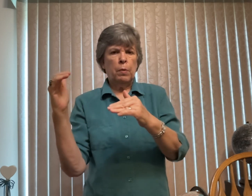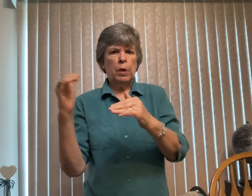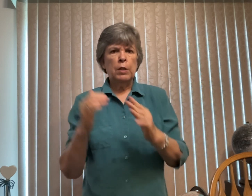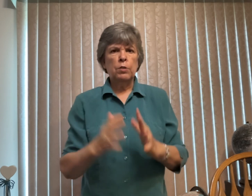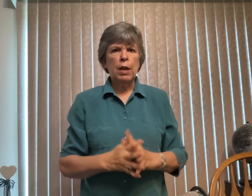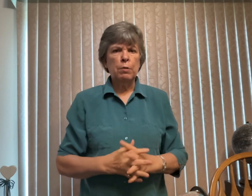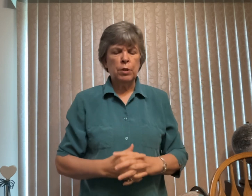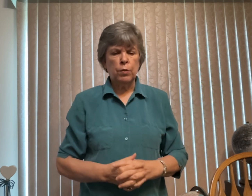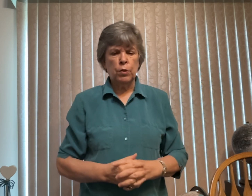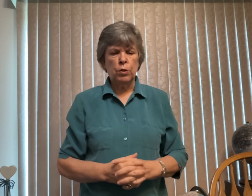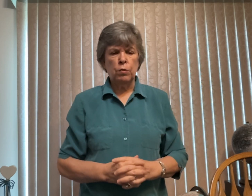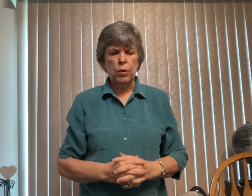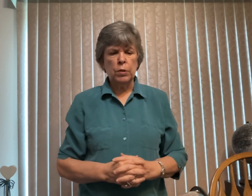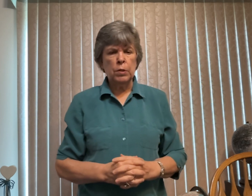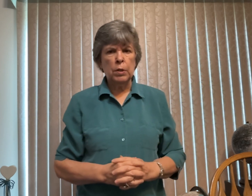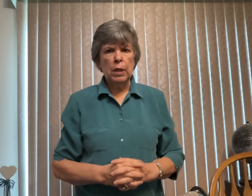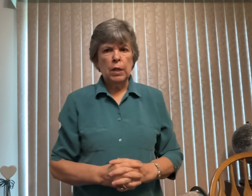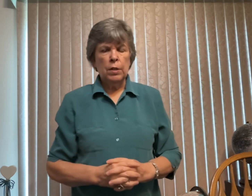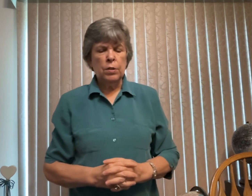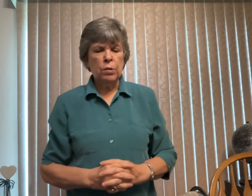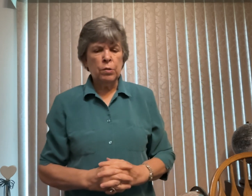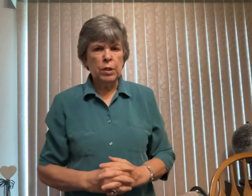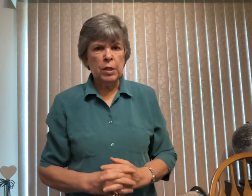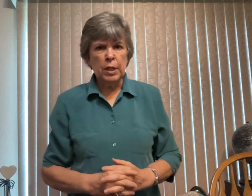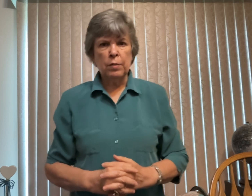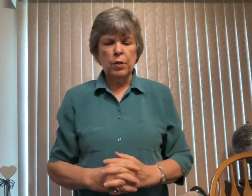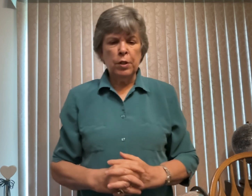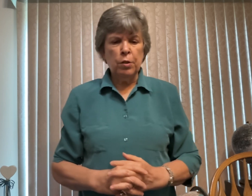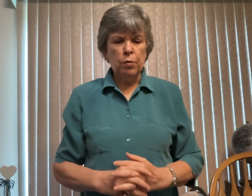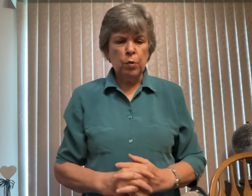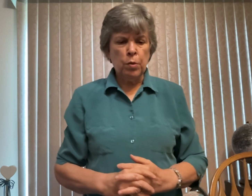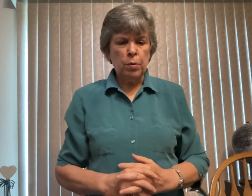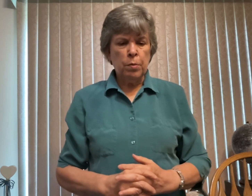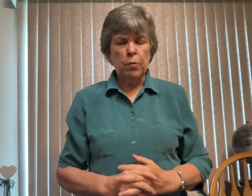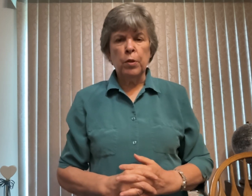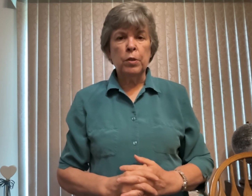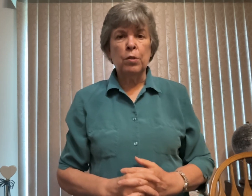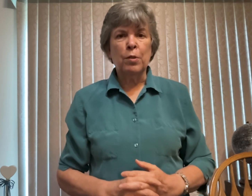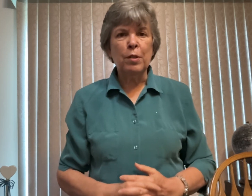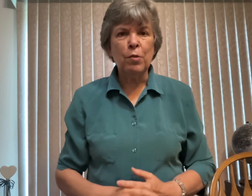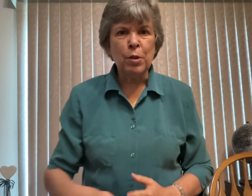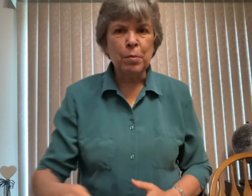Okay, so that was the first 2 verses. So see the next video for verses 3 and 4.